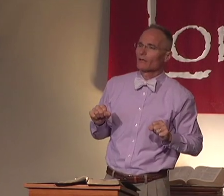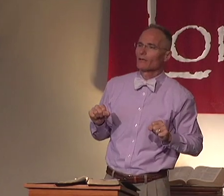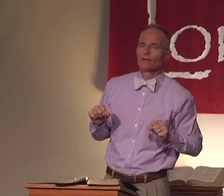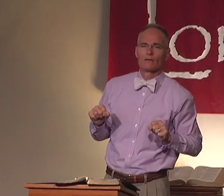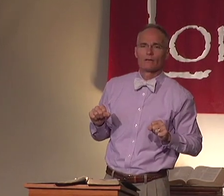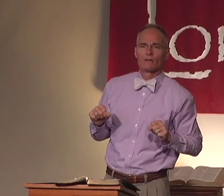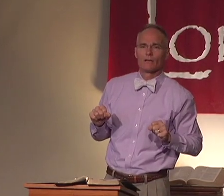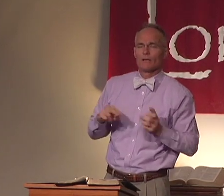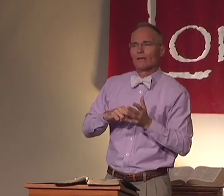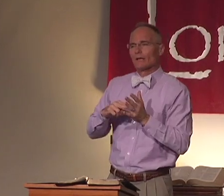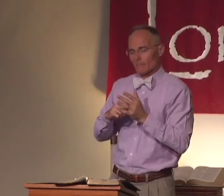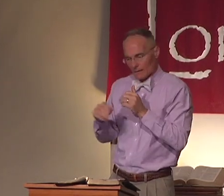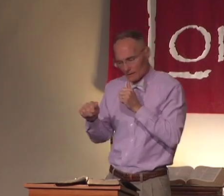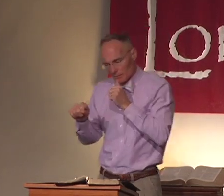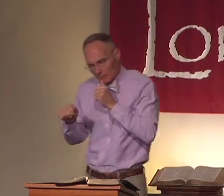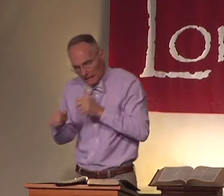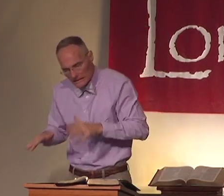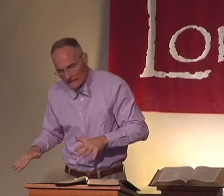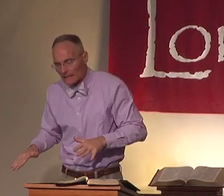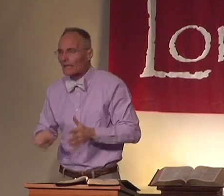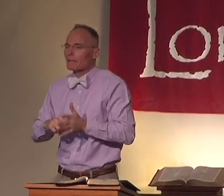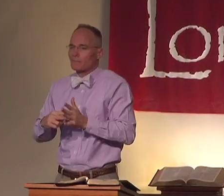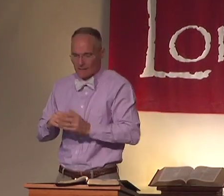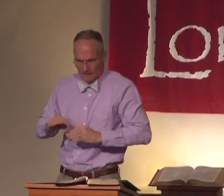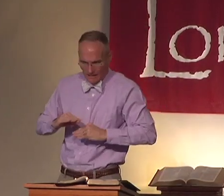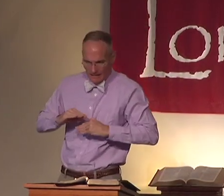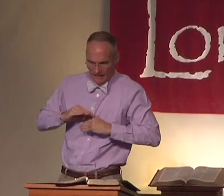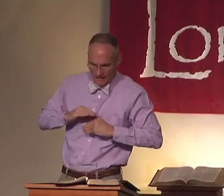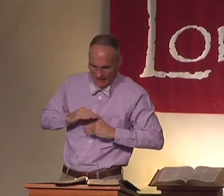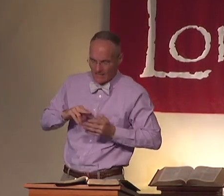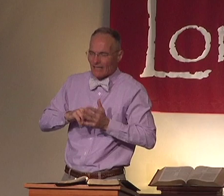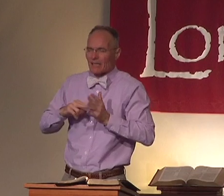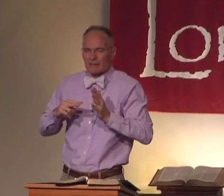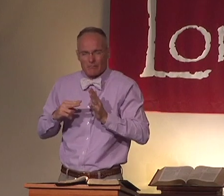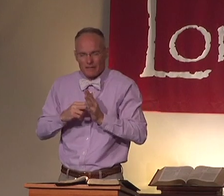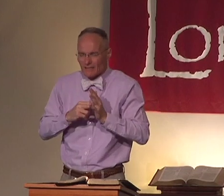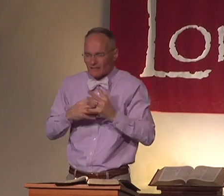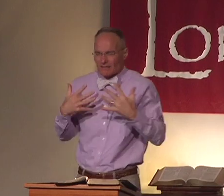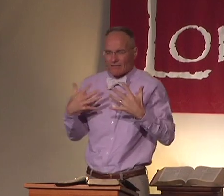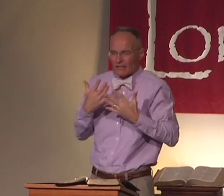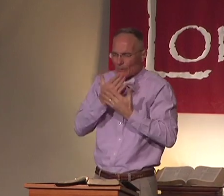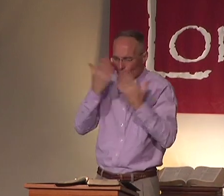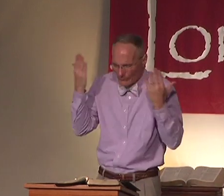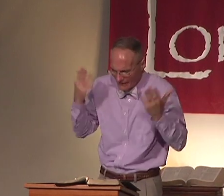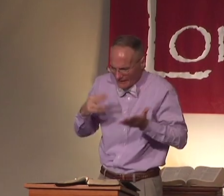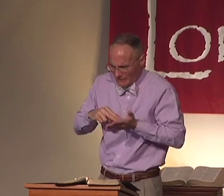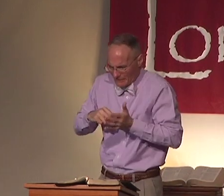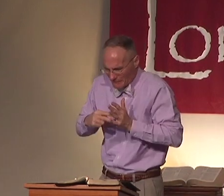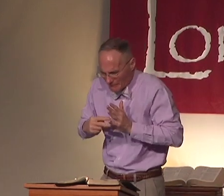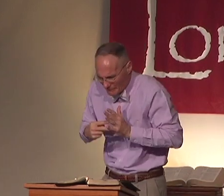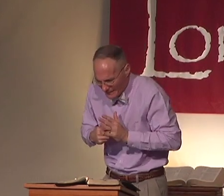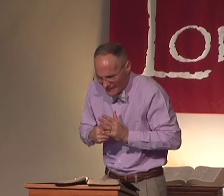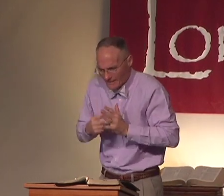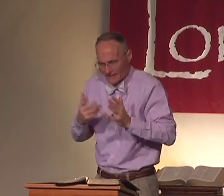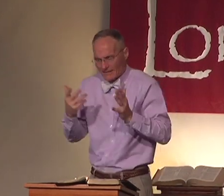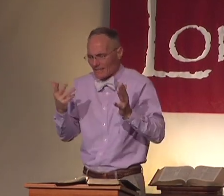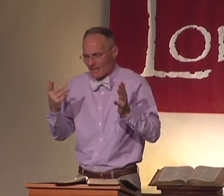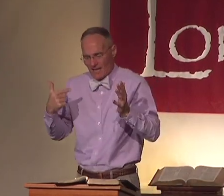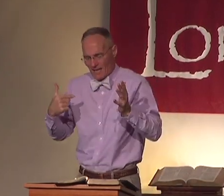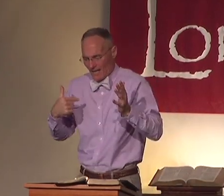means rescue. It means blessing. It means contentment. It means the fear is gone.